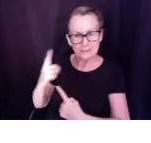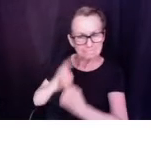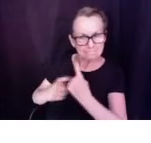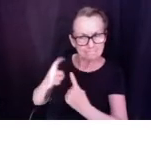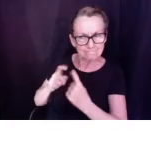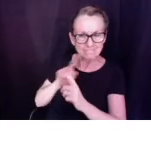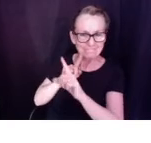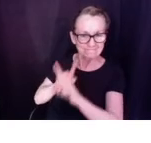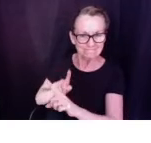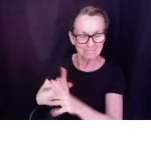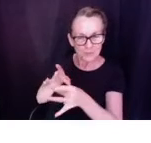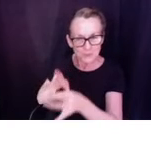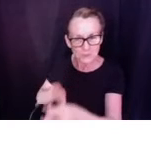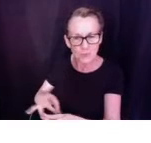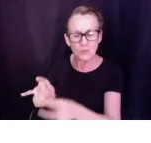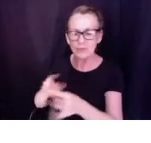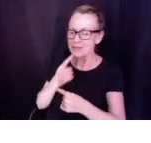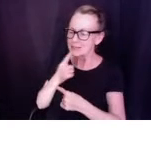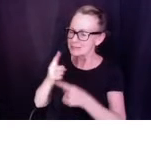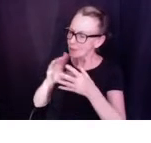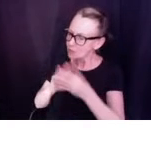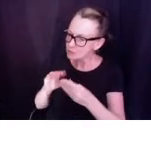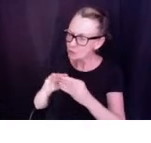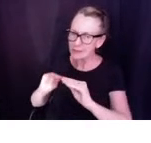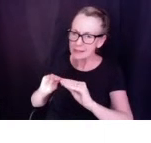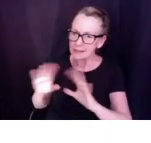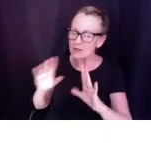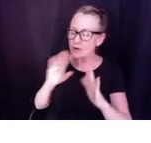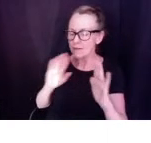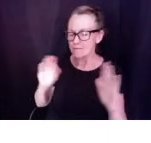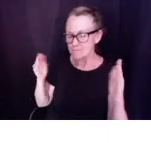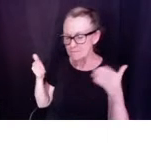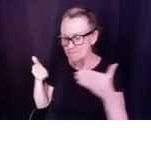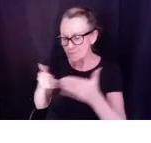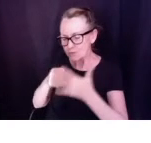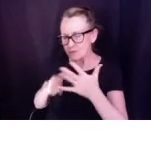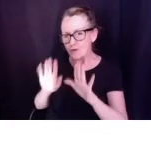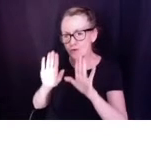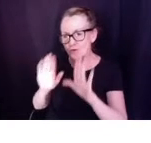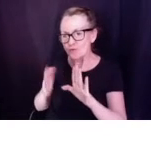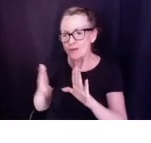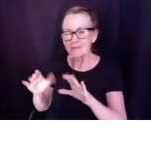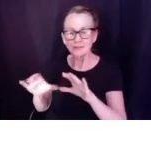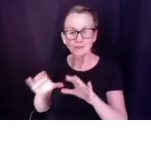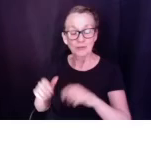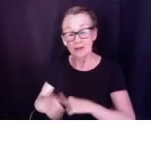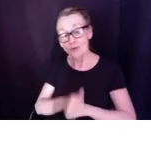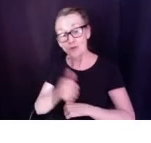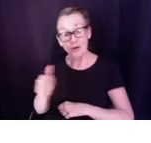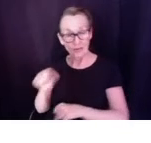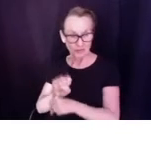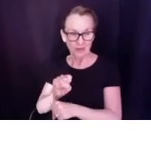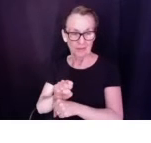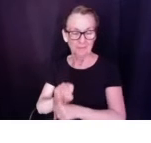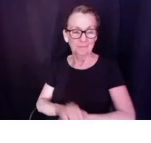can tell the stories and to focus on all the great things that you did at your other jobs.